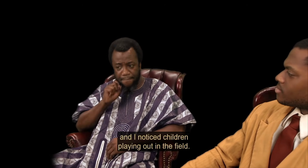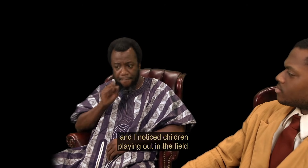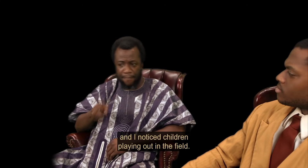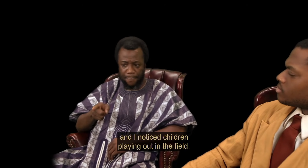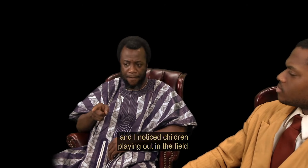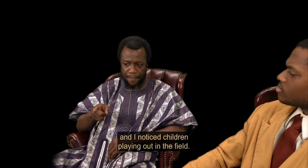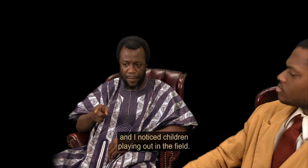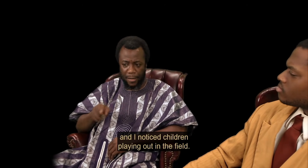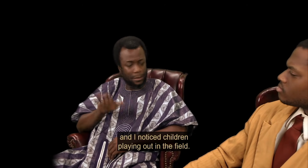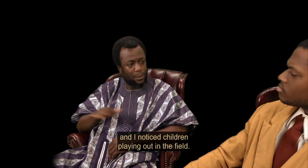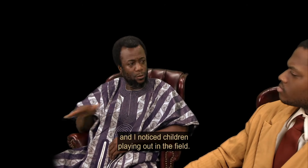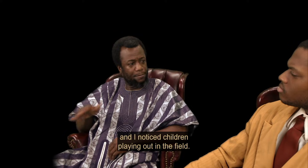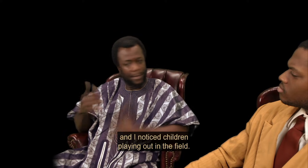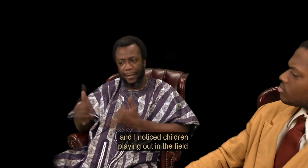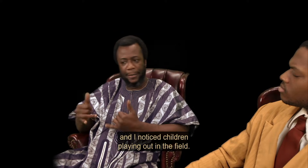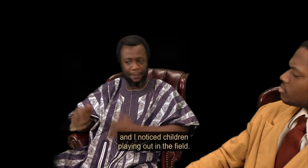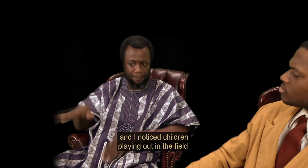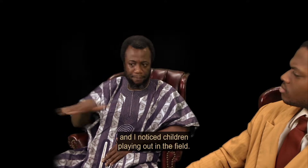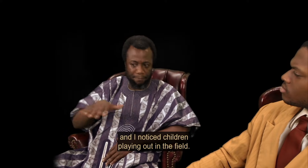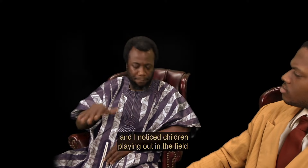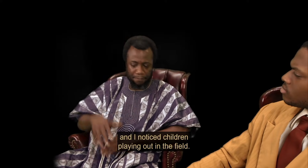and I noticed children playing out in the field.